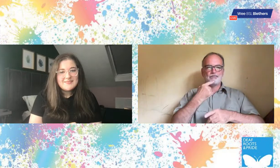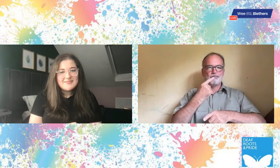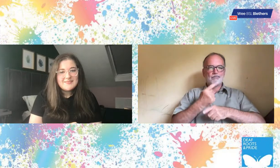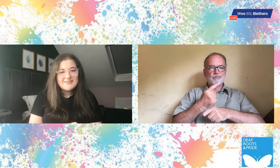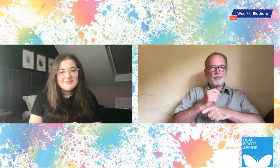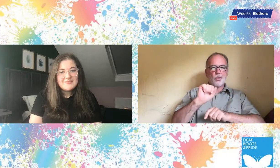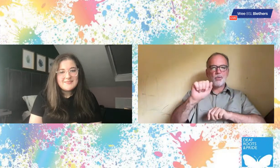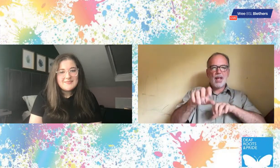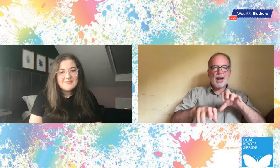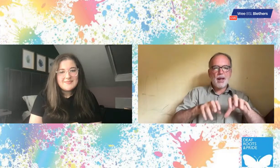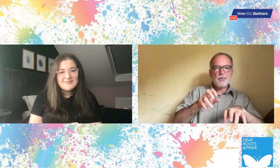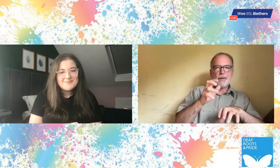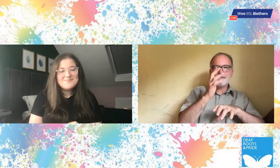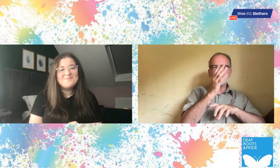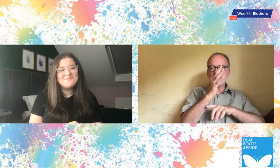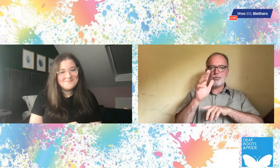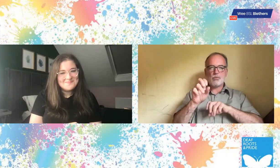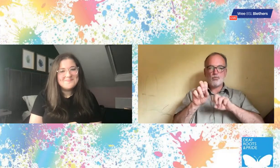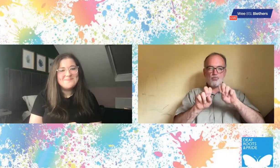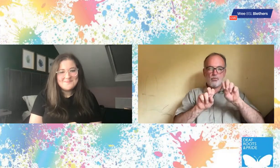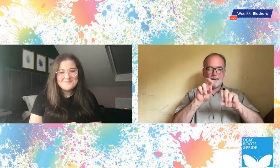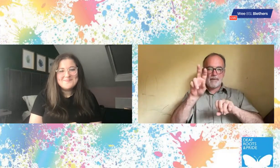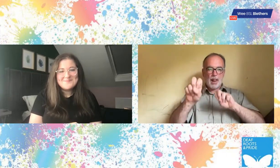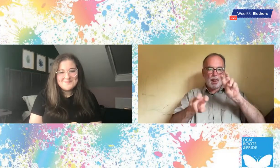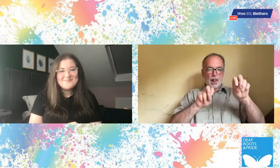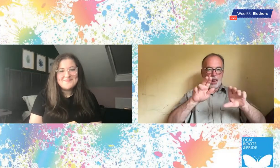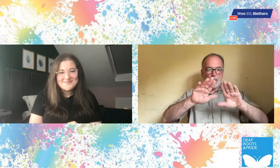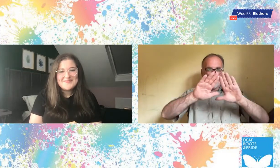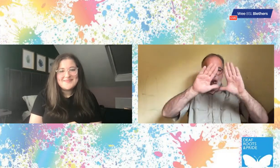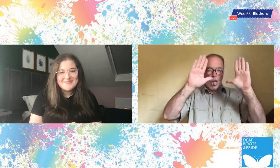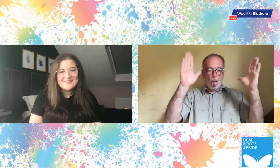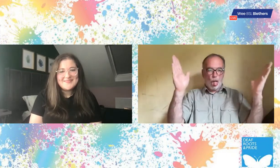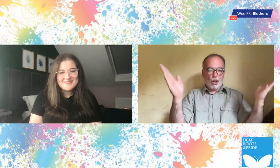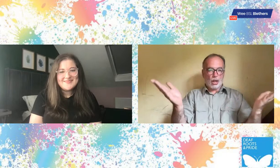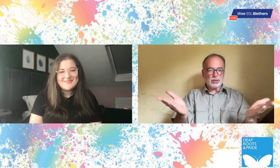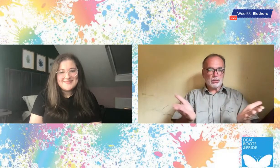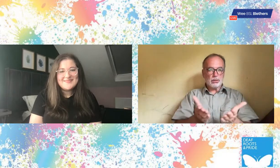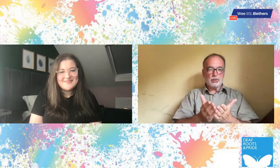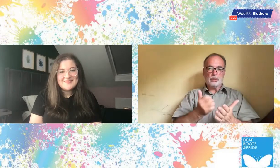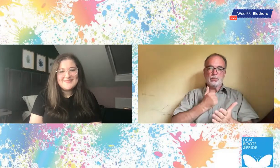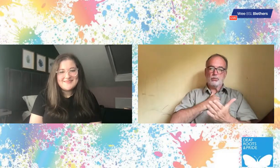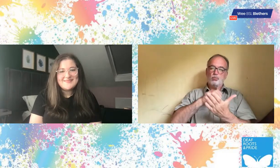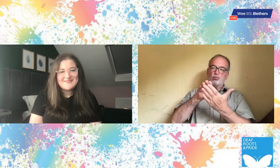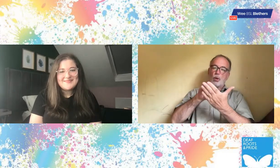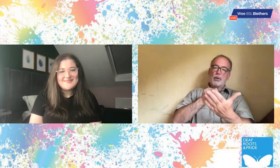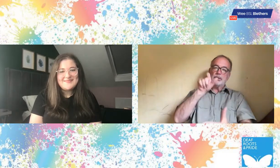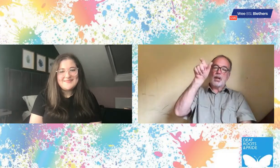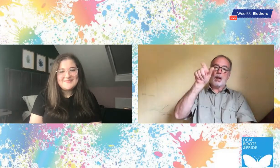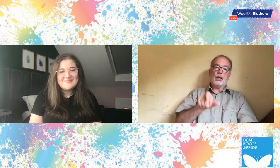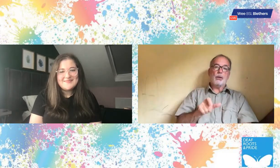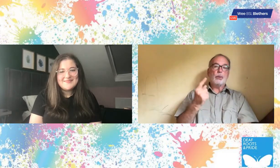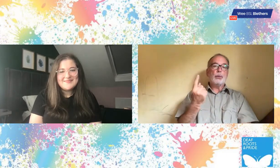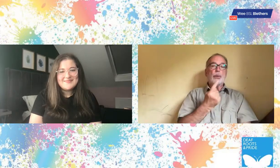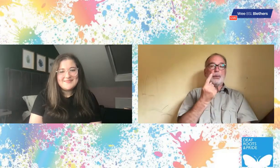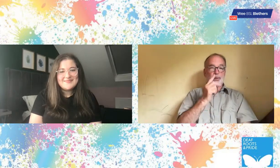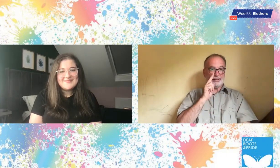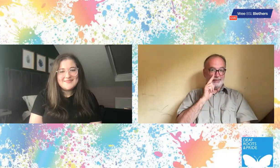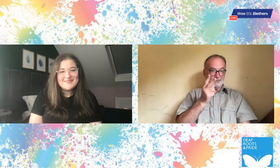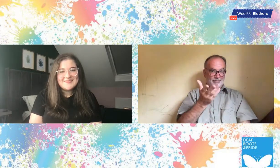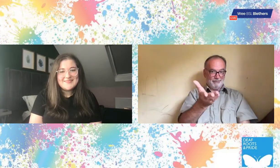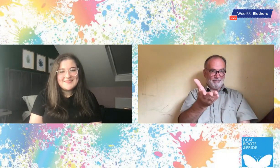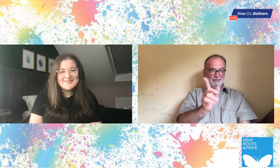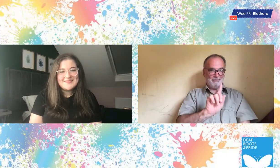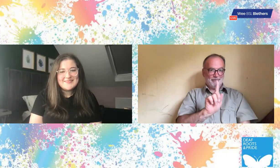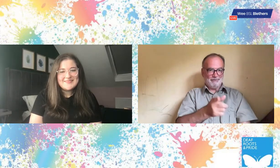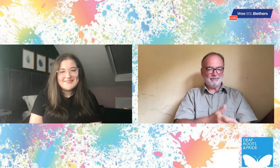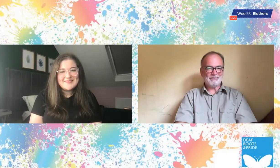wildlife conservationist from television who always talked about animals. He traveled all over the world,